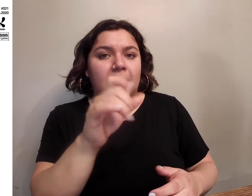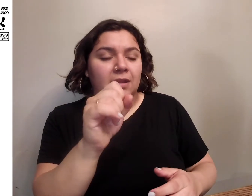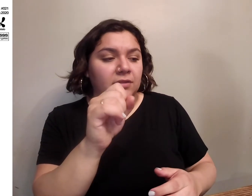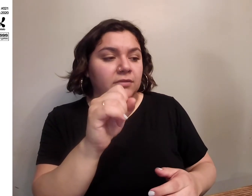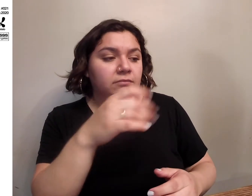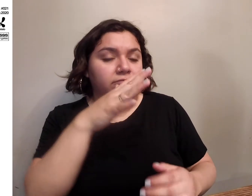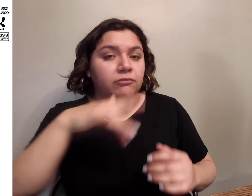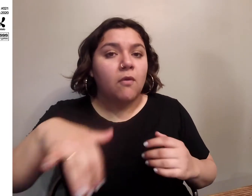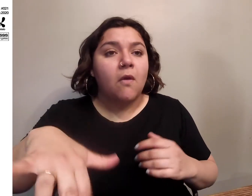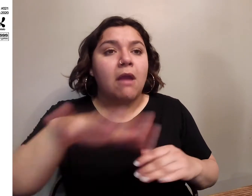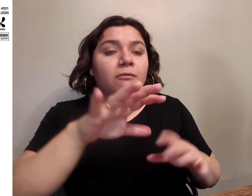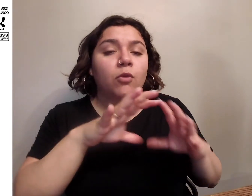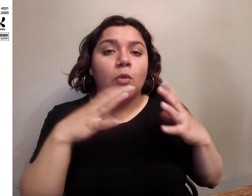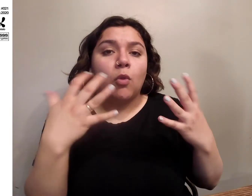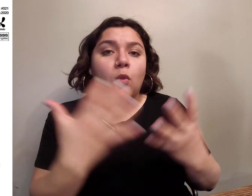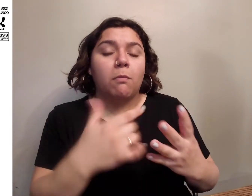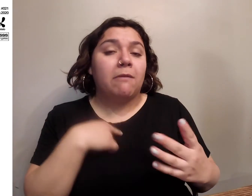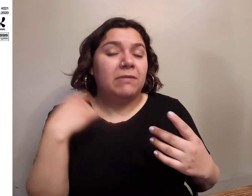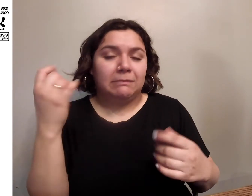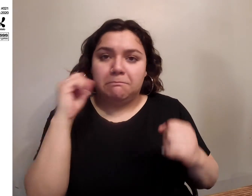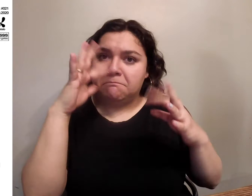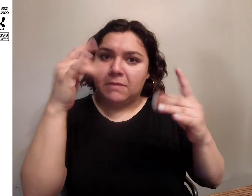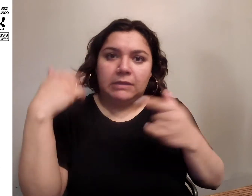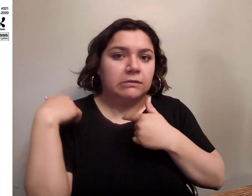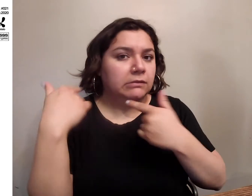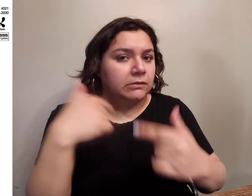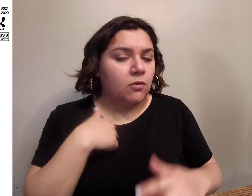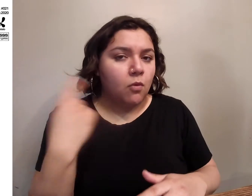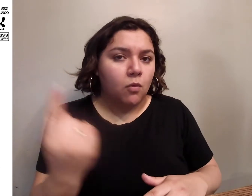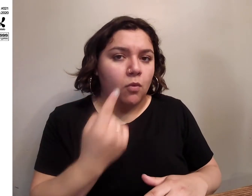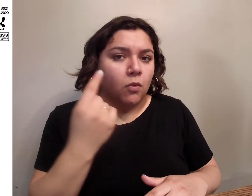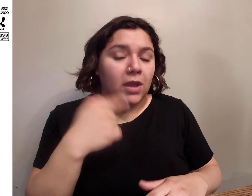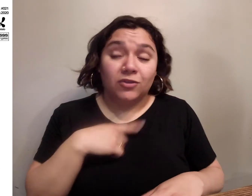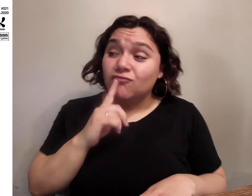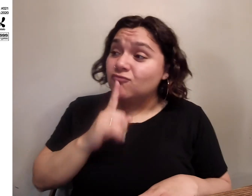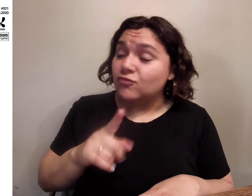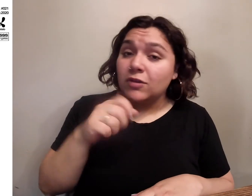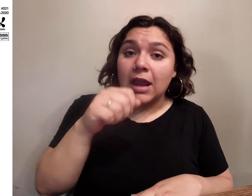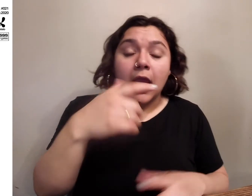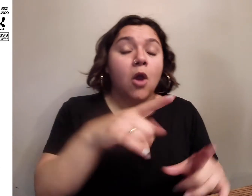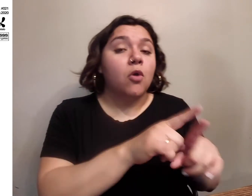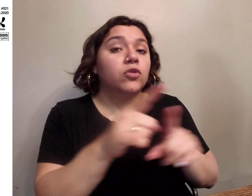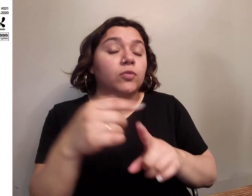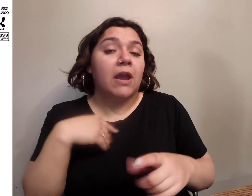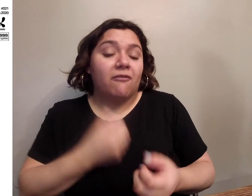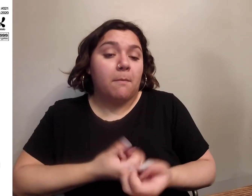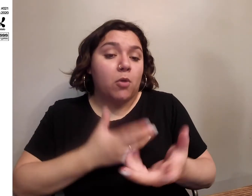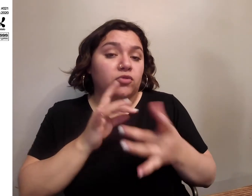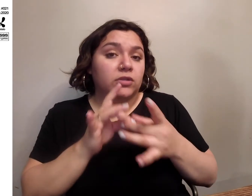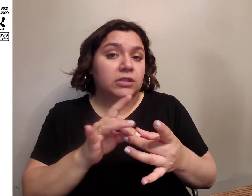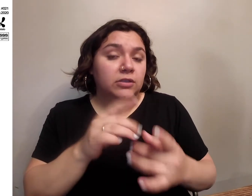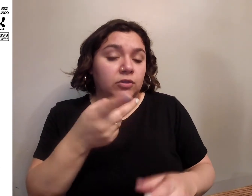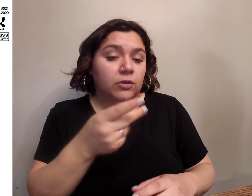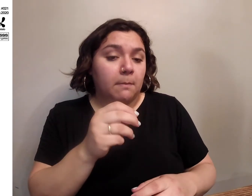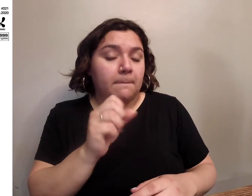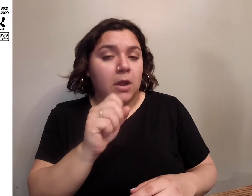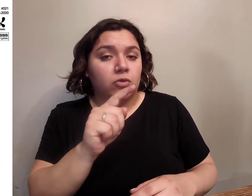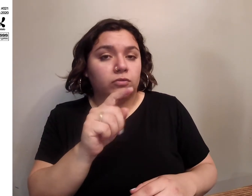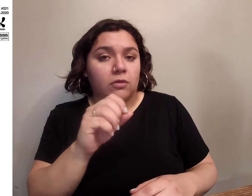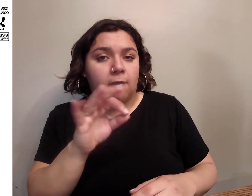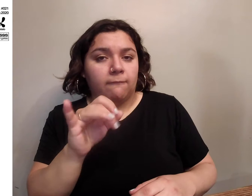around the globe. I've always been amazed by that. And It's true. there's a poetry to the post. There's